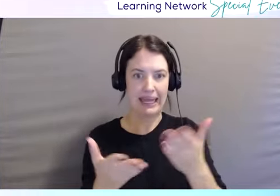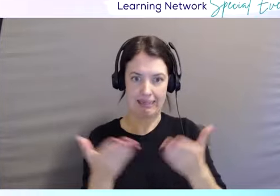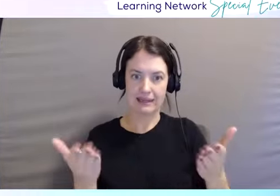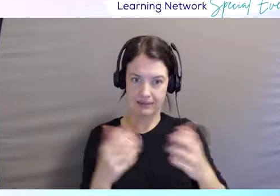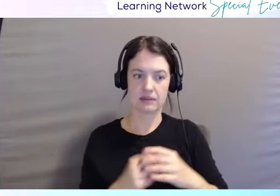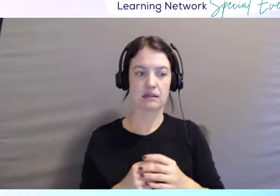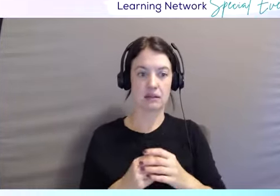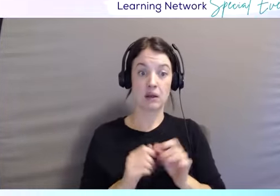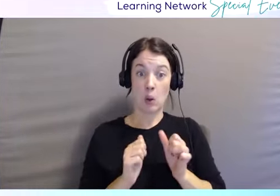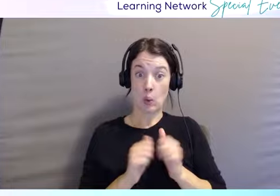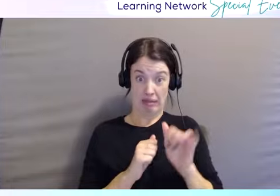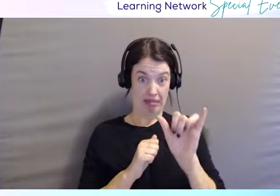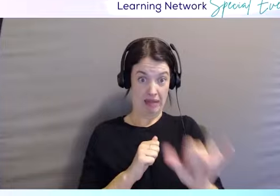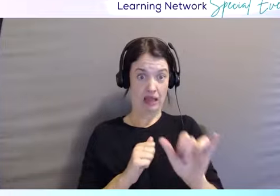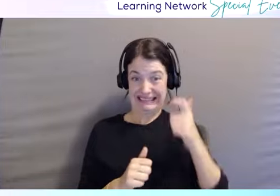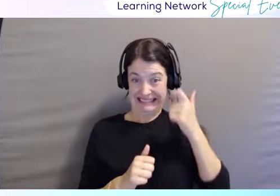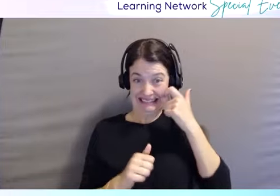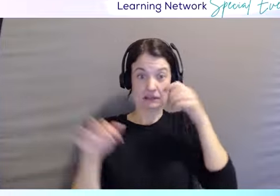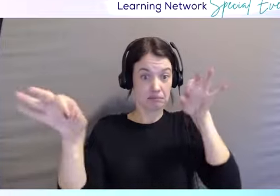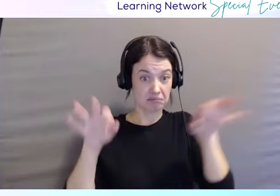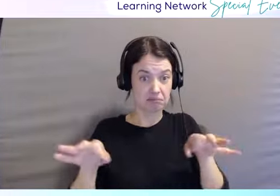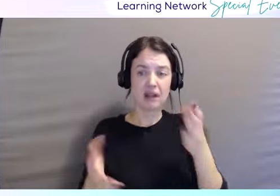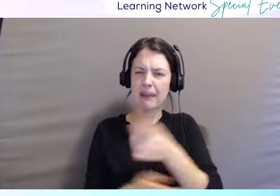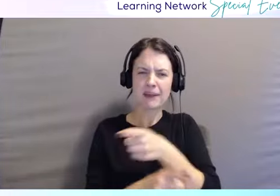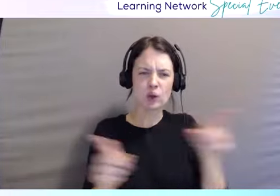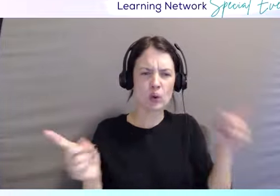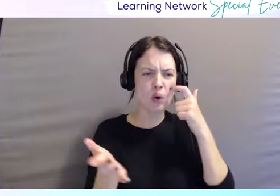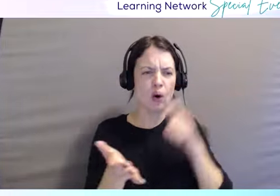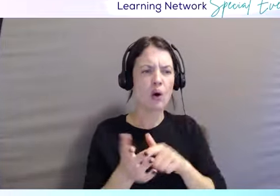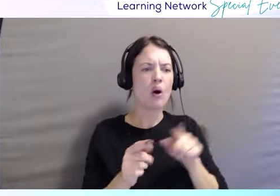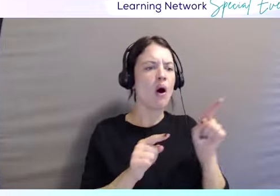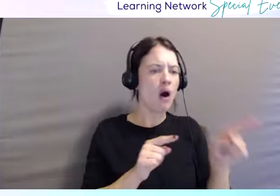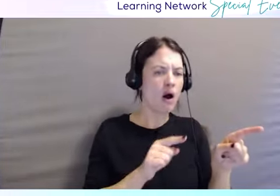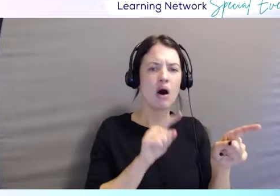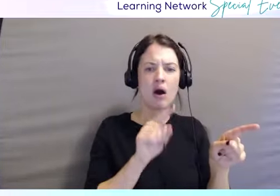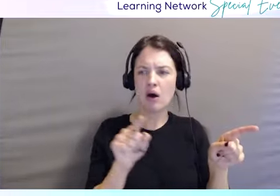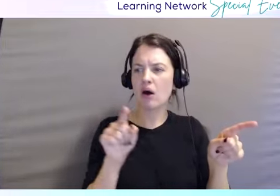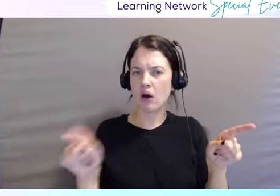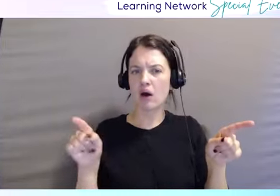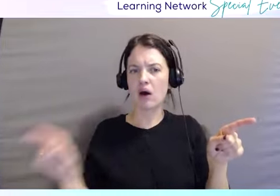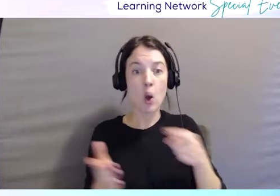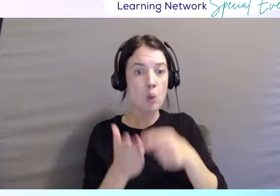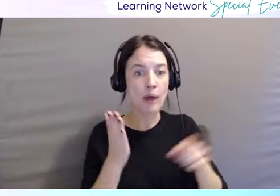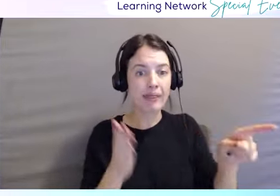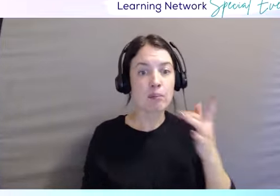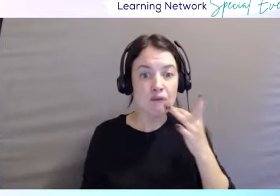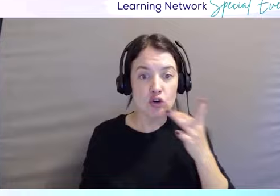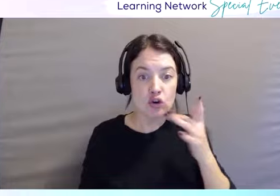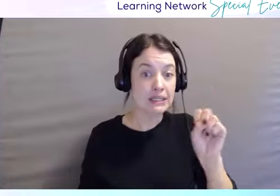to perhaps notice the differences in what people are doing, what people are taking. Before we talk about